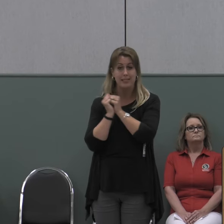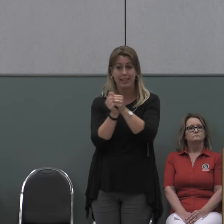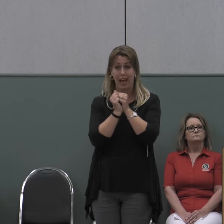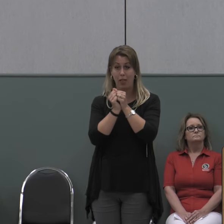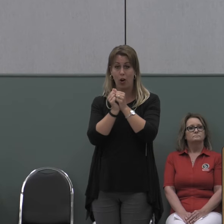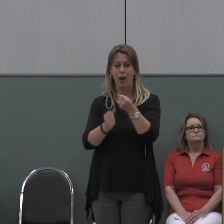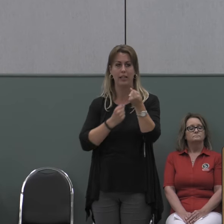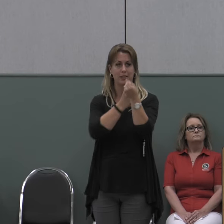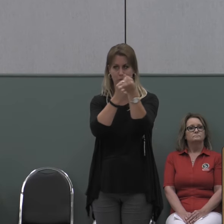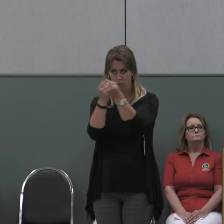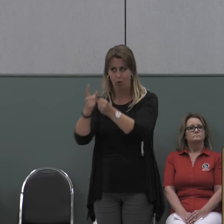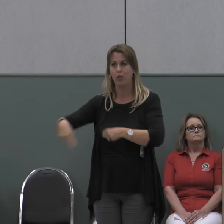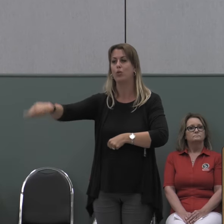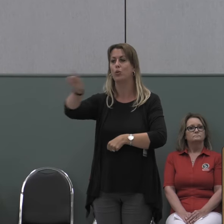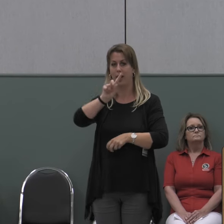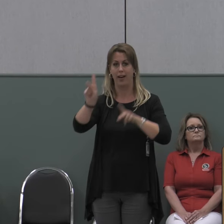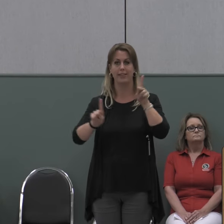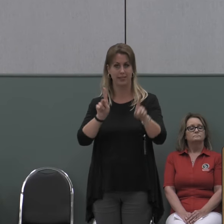gentlemen, in the process.